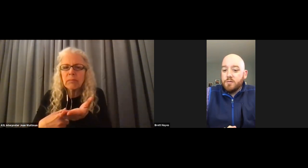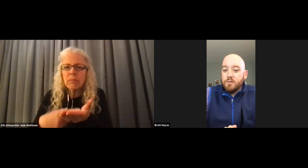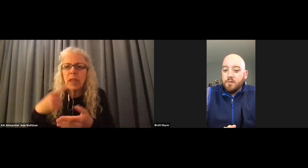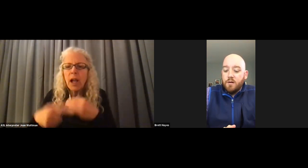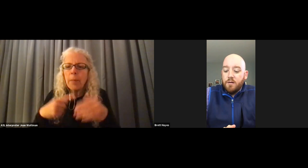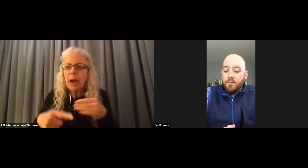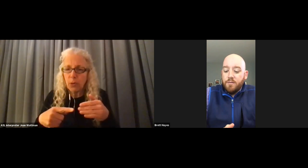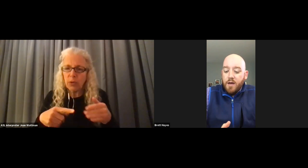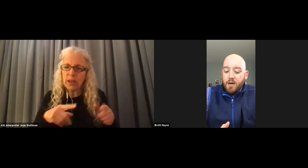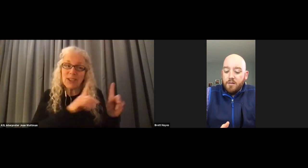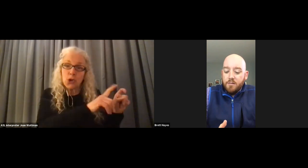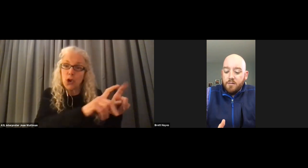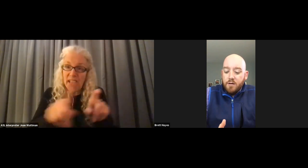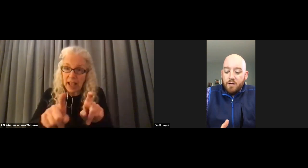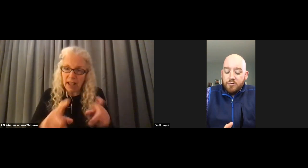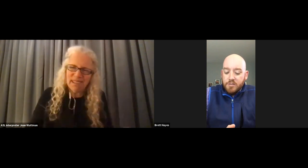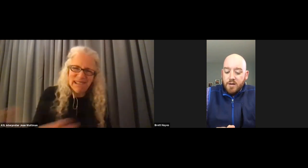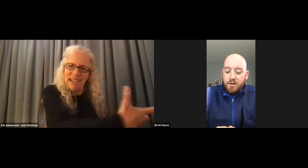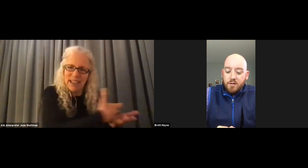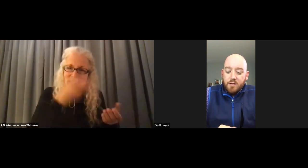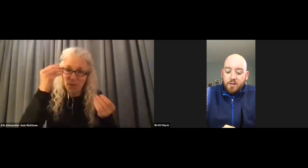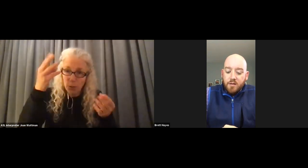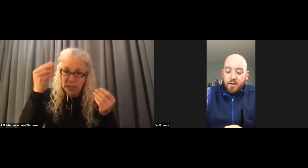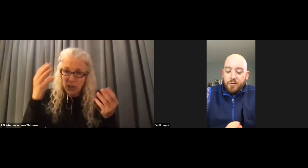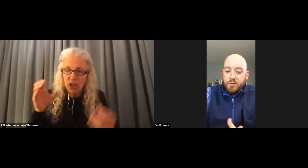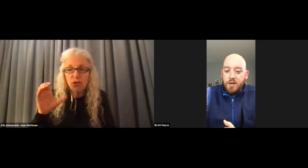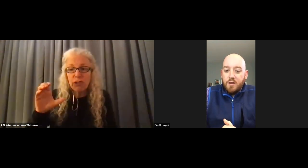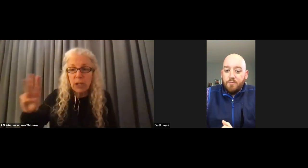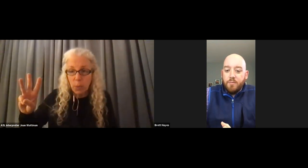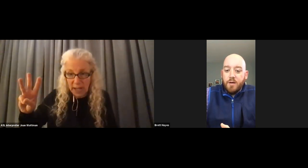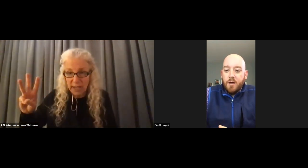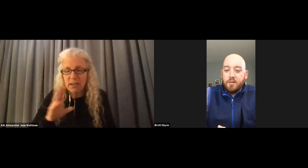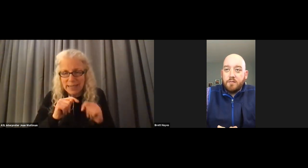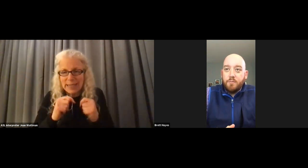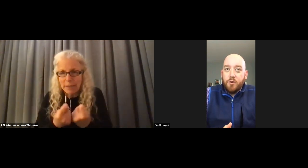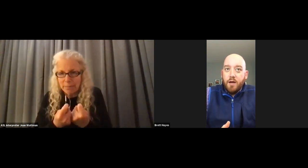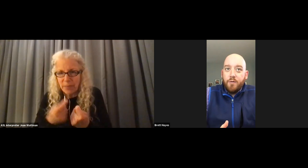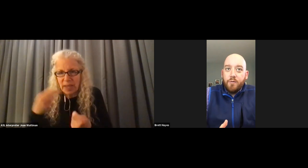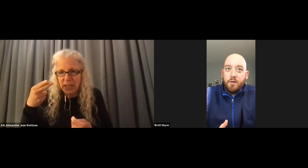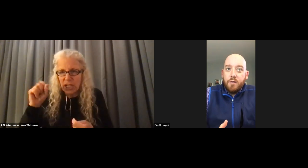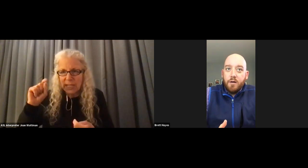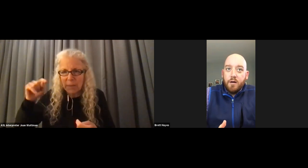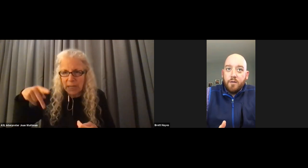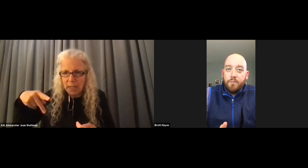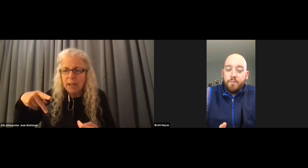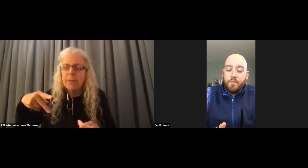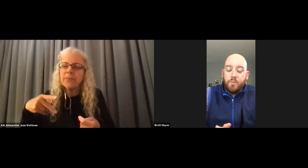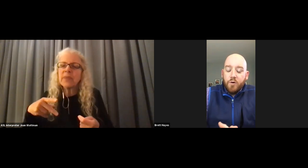results that Christine and her team had put out